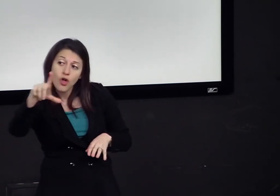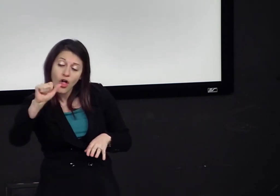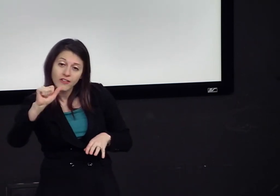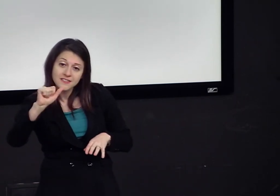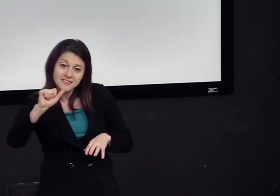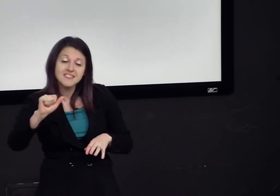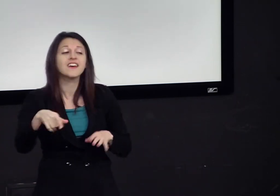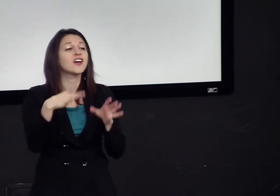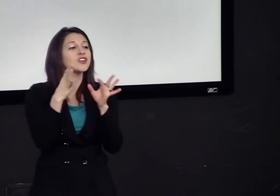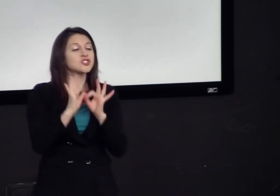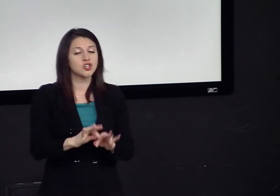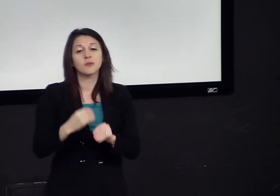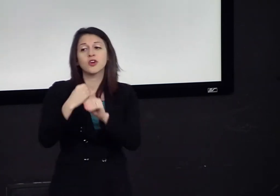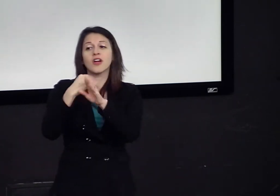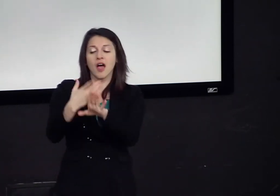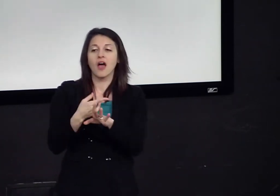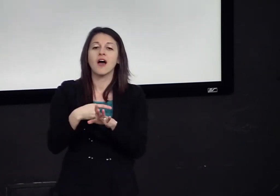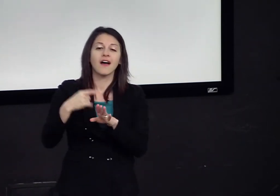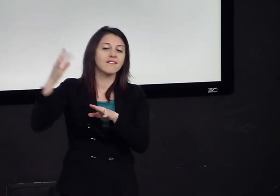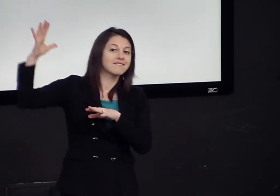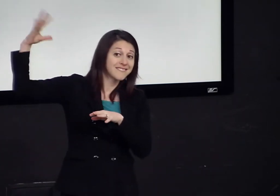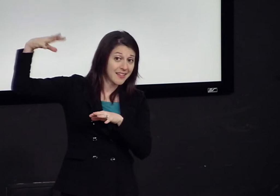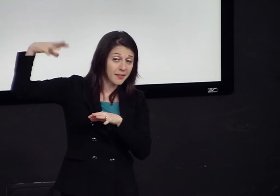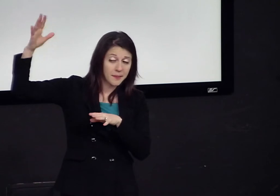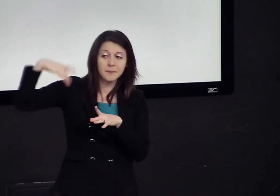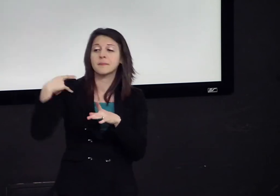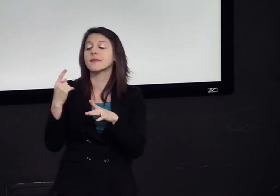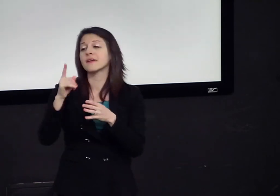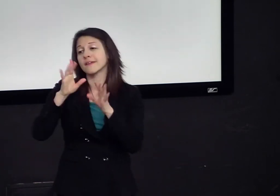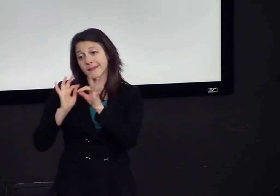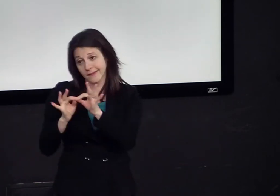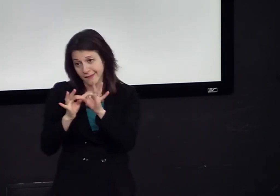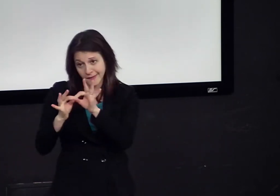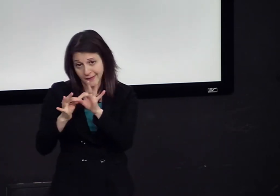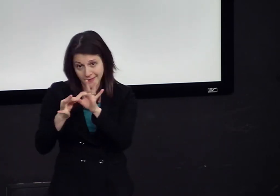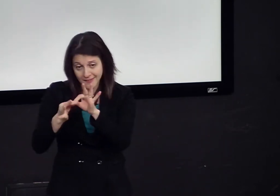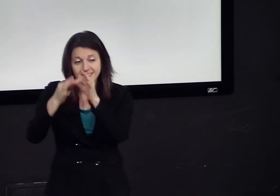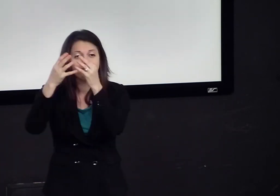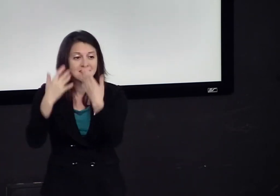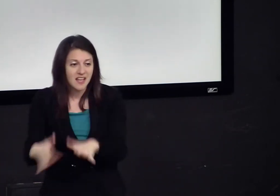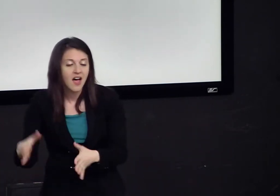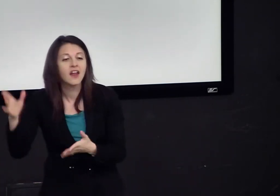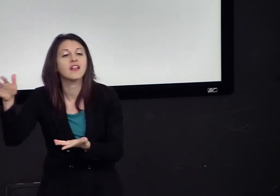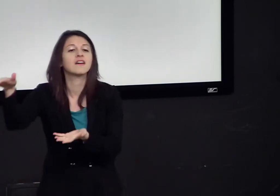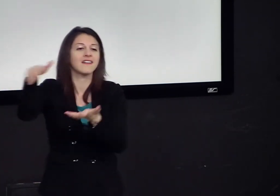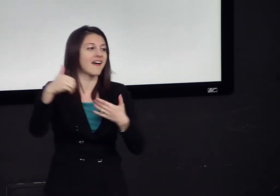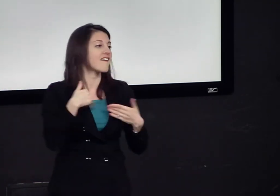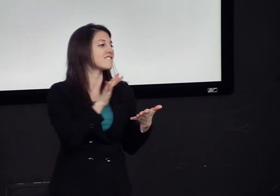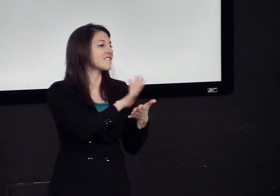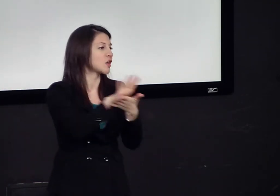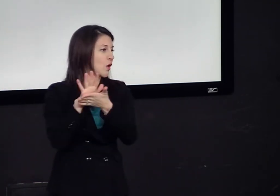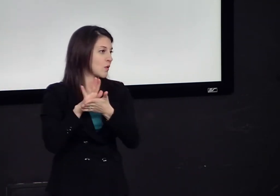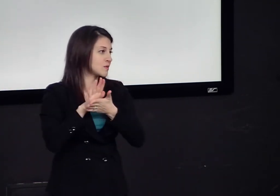looking at doing mock calls through the video relay service. And from there, the